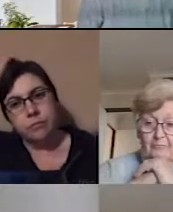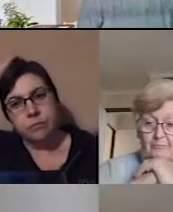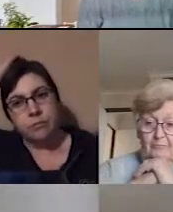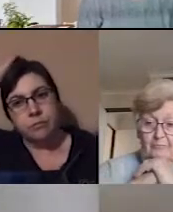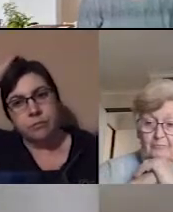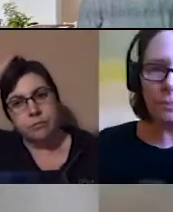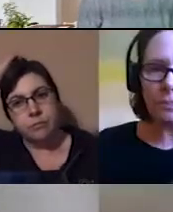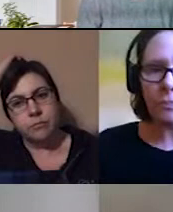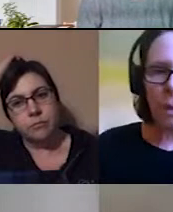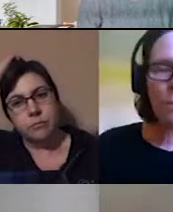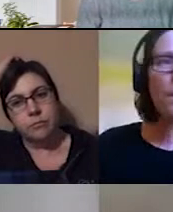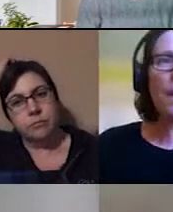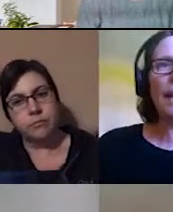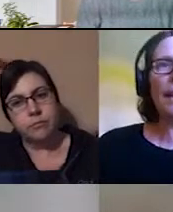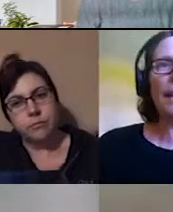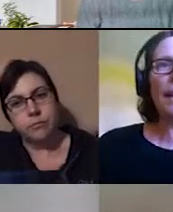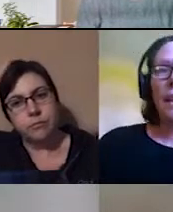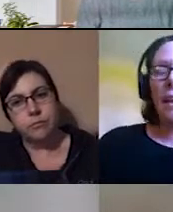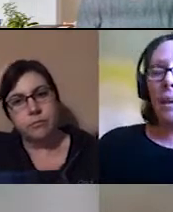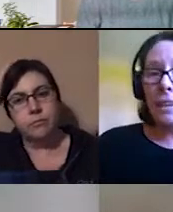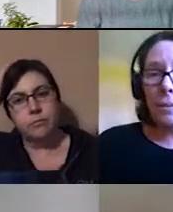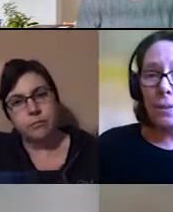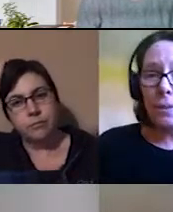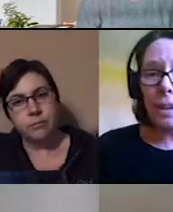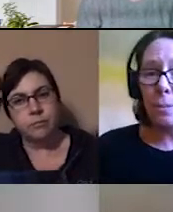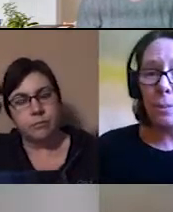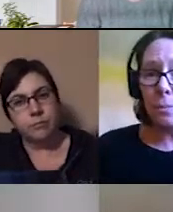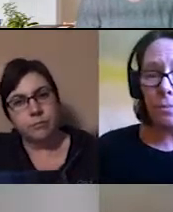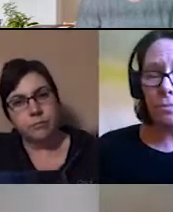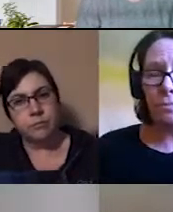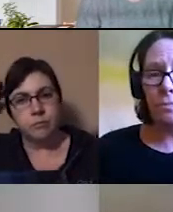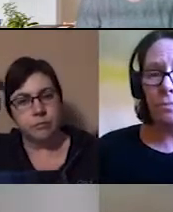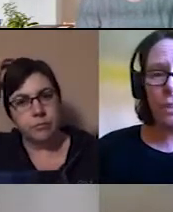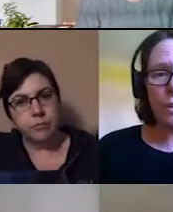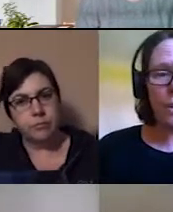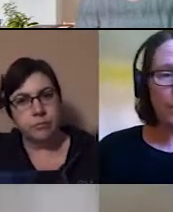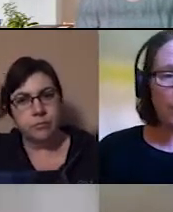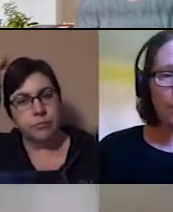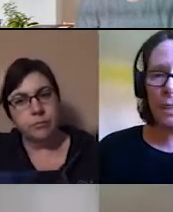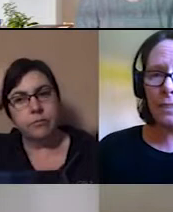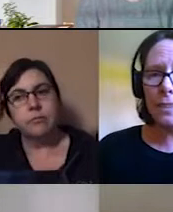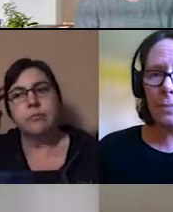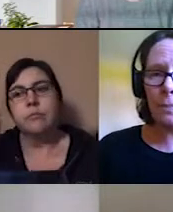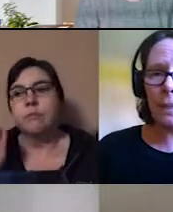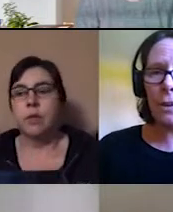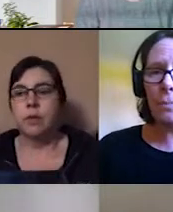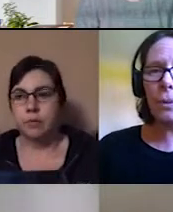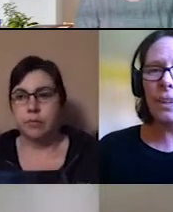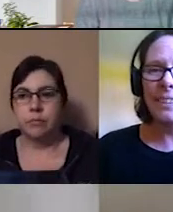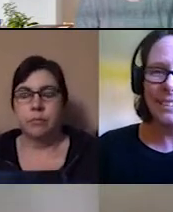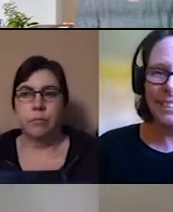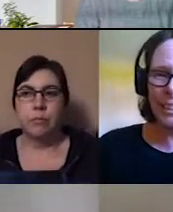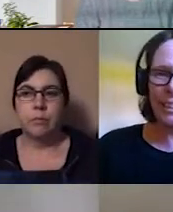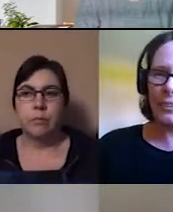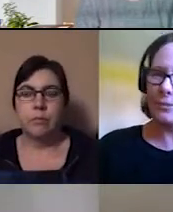name these, put them out there. It can be unpredictable, especially if you're letting kids pick their own